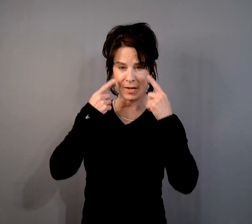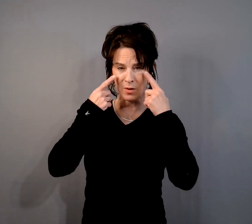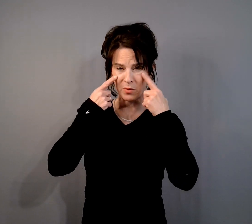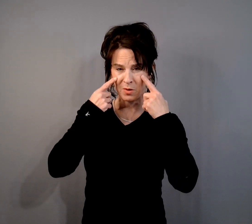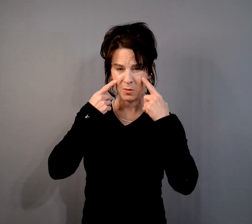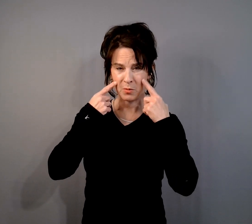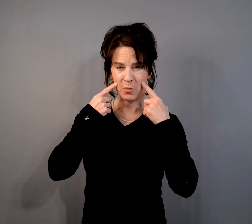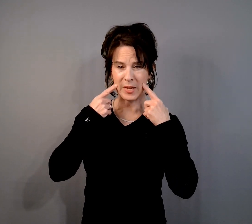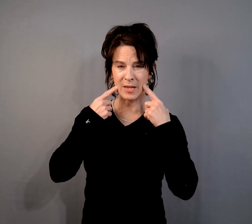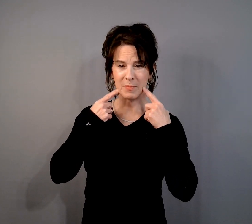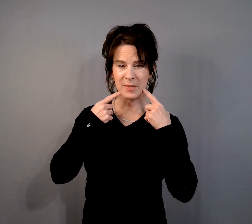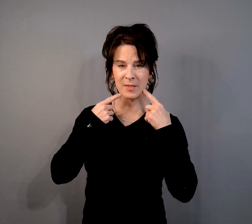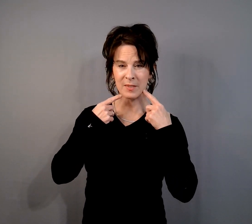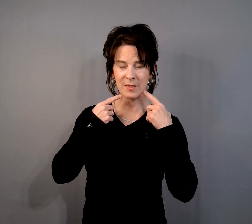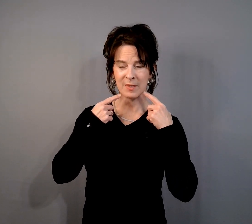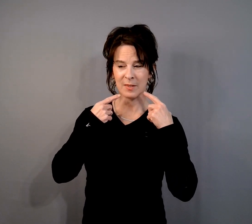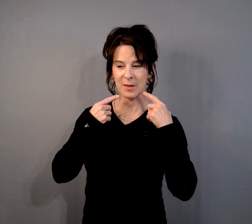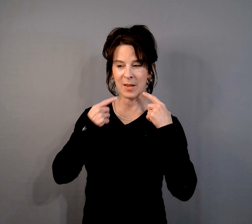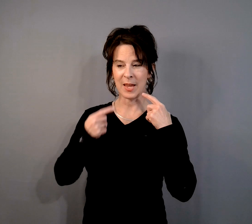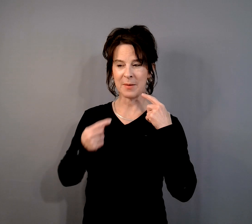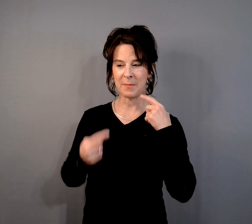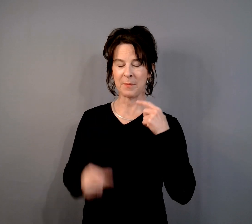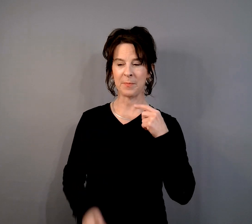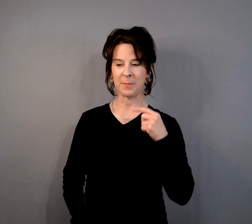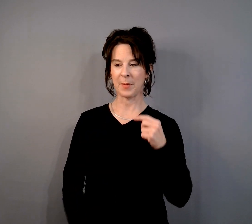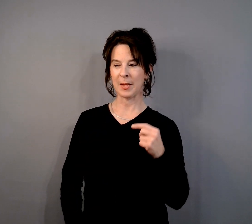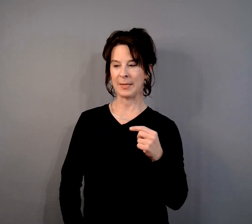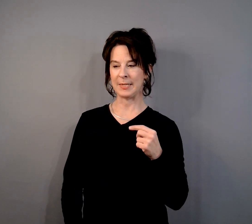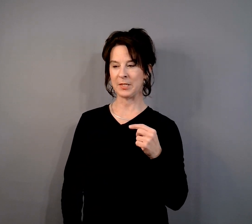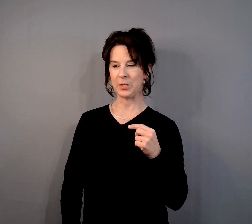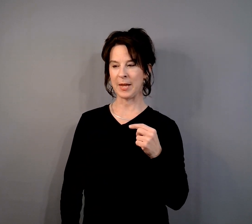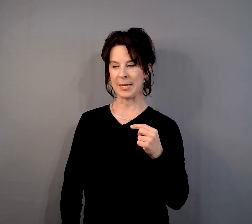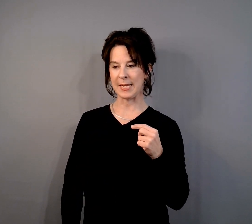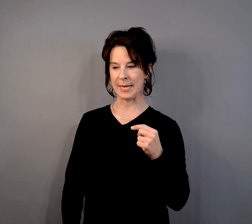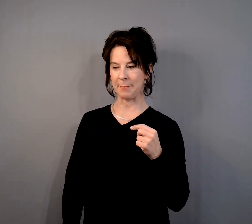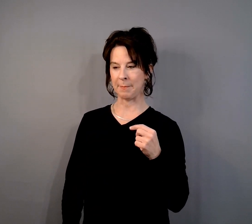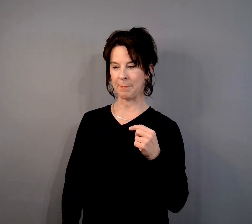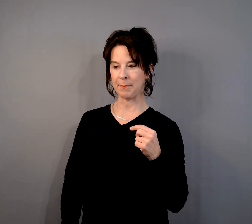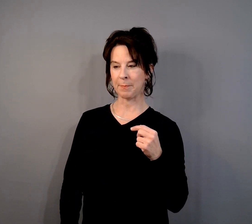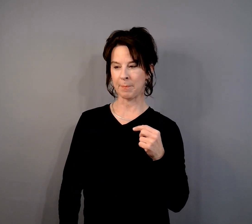down. Weeps. Okay? Let's do that again.